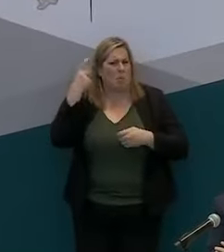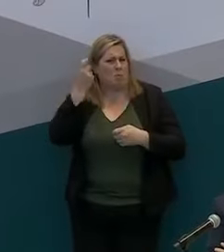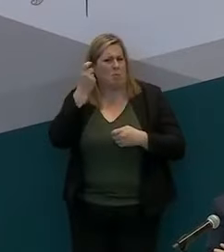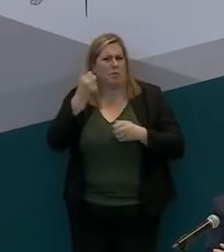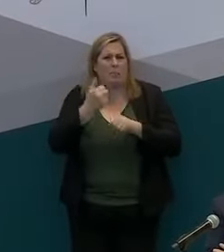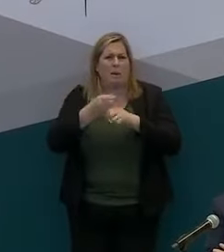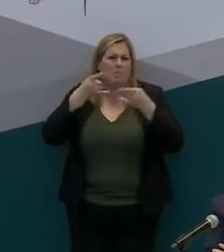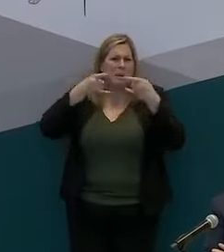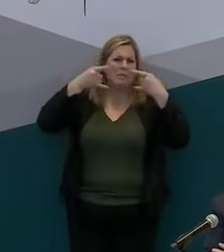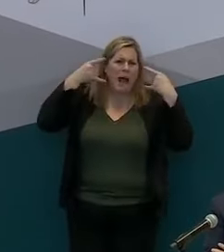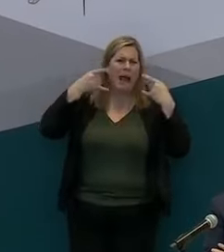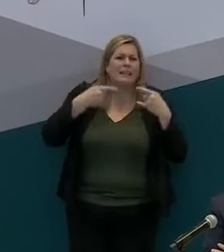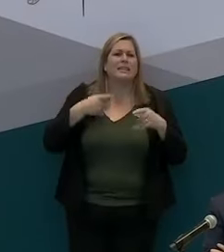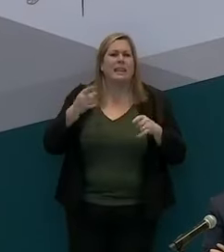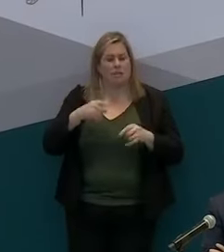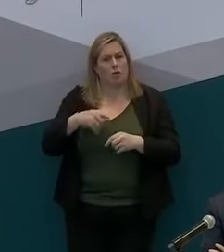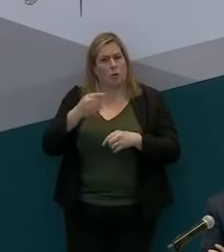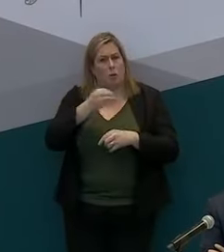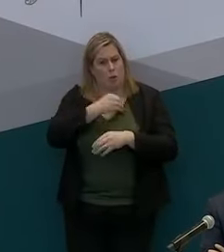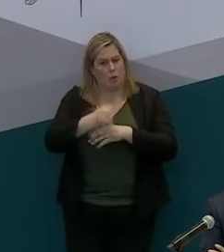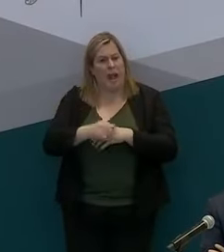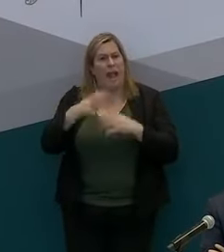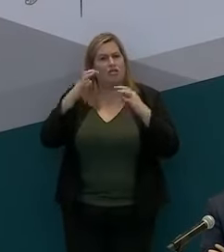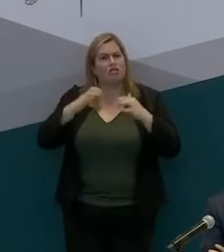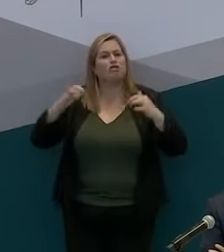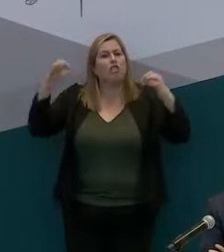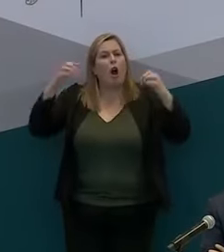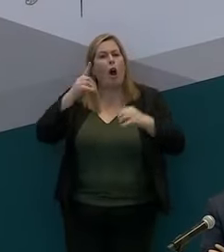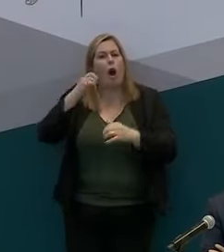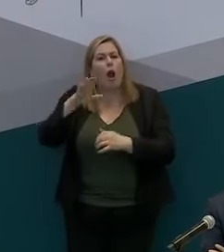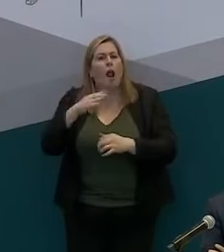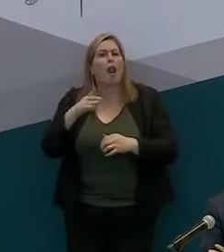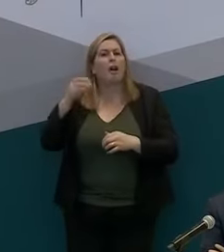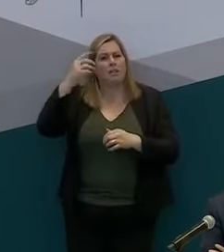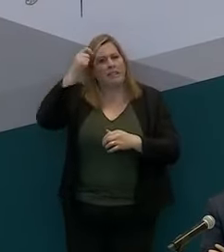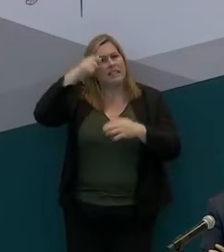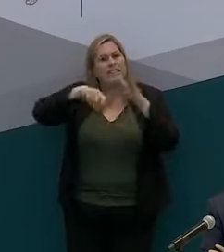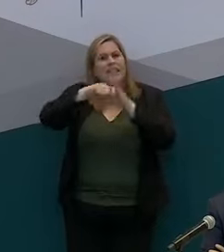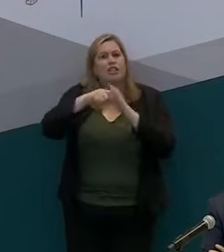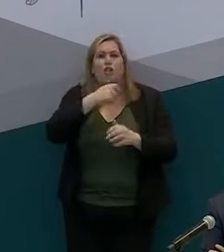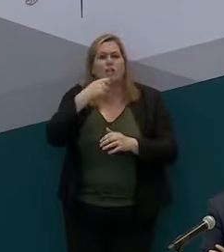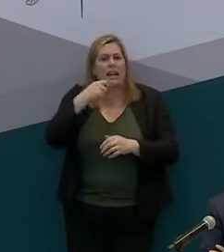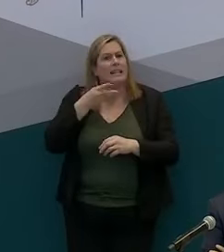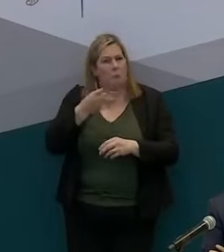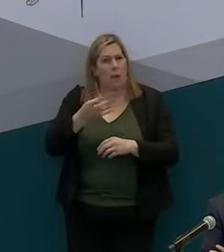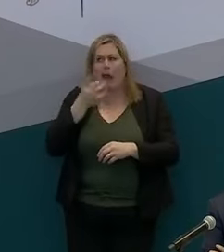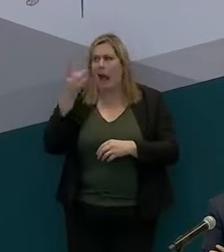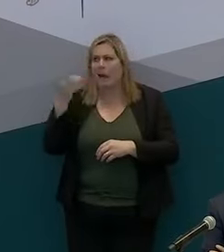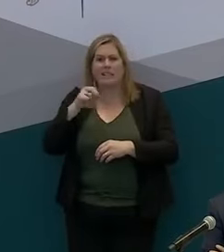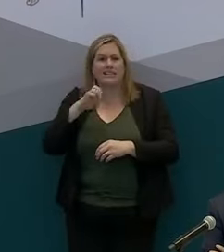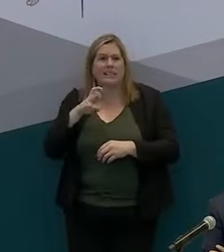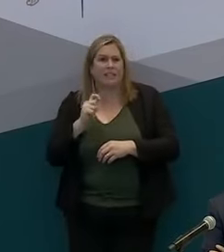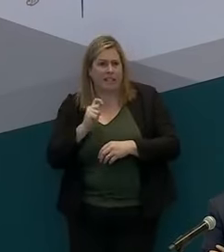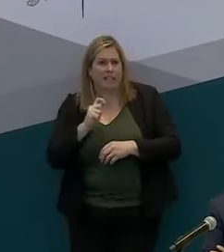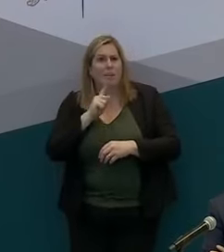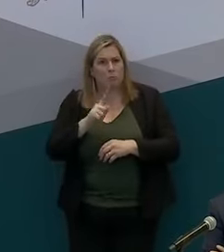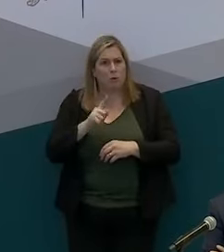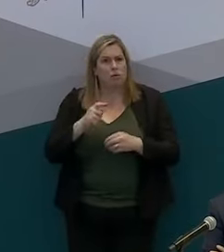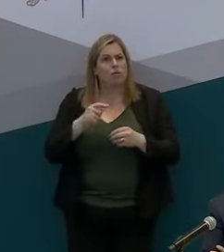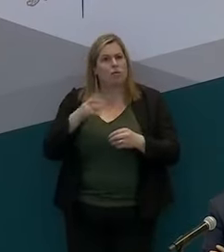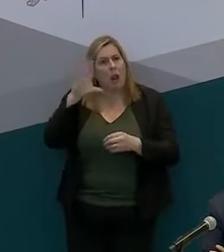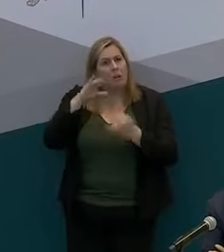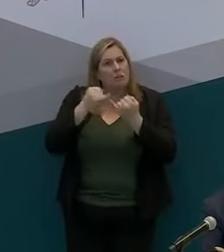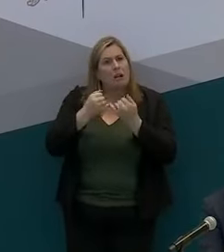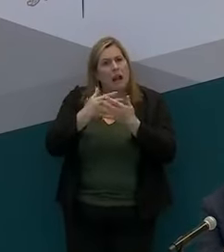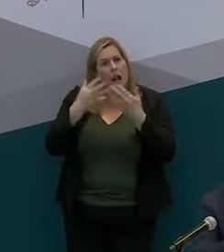raised in the Dáil today that Taoiseach said that he'll defer to NPHET. We are seeing other countries changing their view on masks and